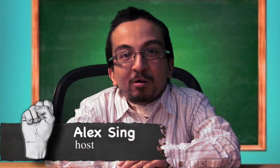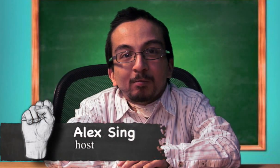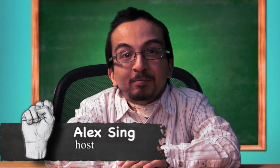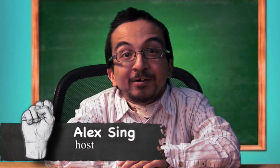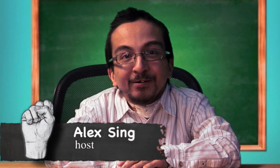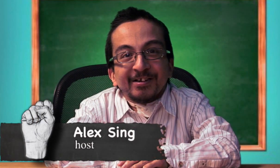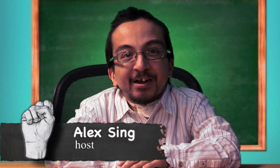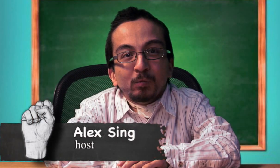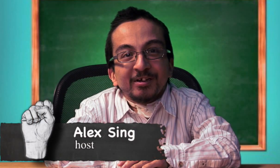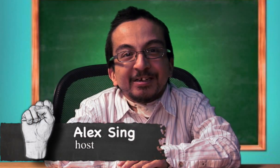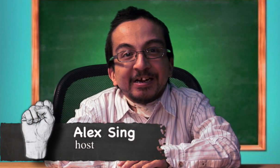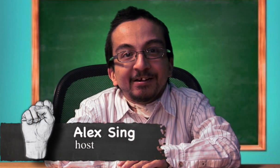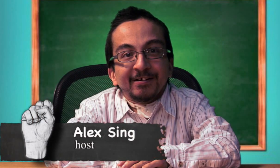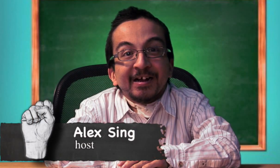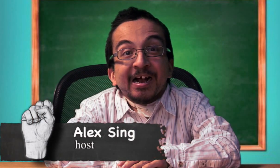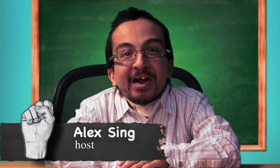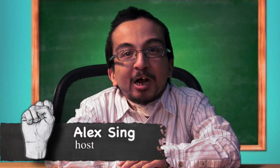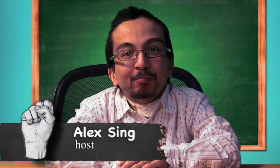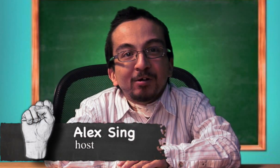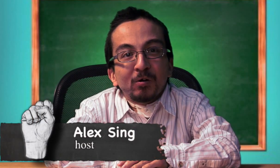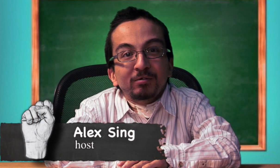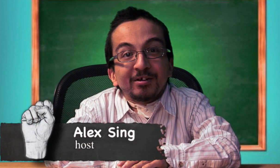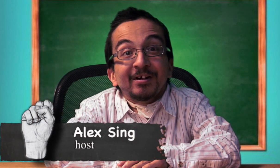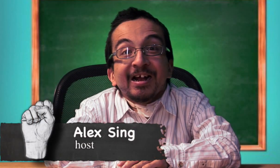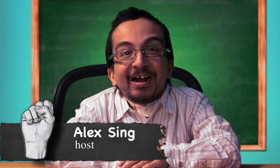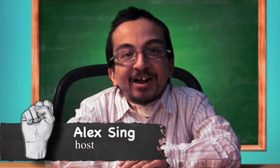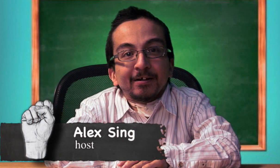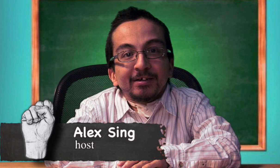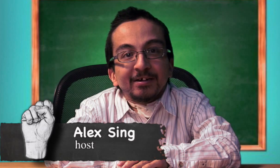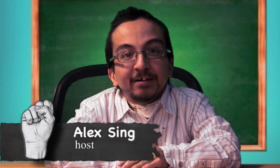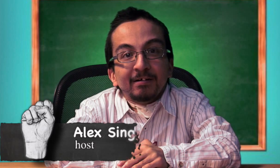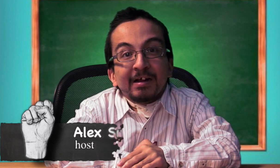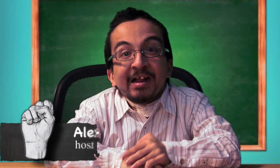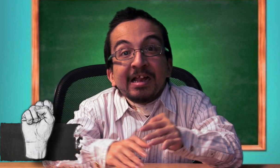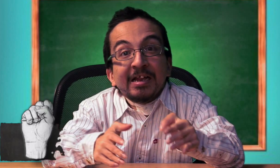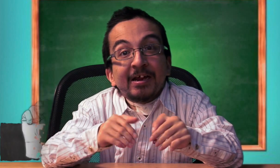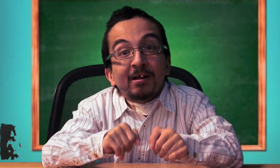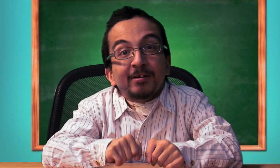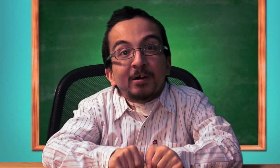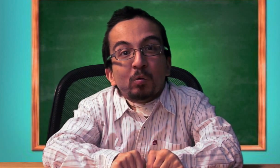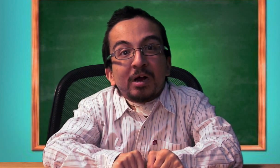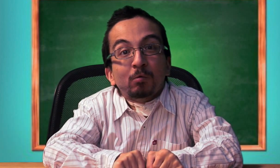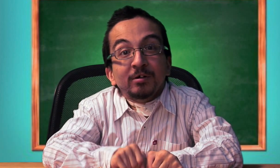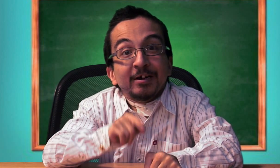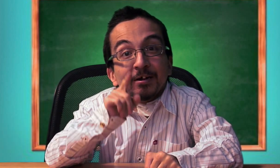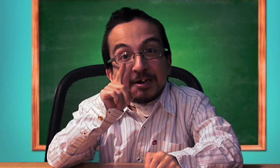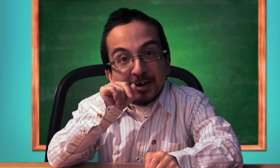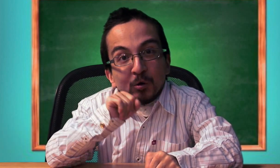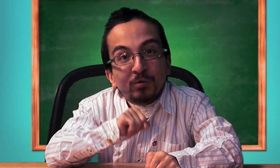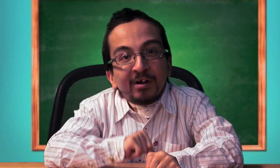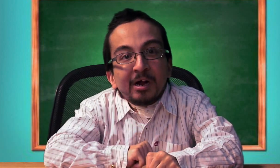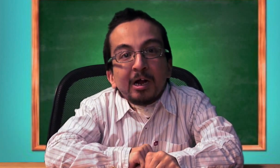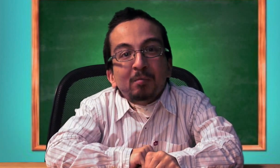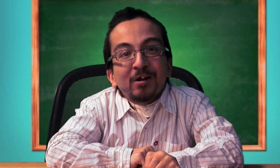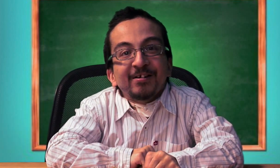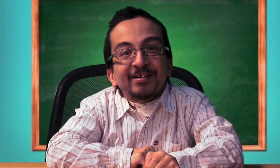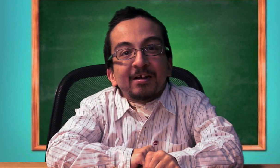Welcome to Sign with Sing. I'm your host, Alex Sing. And in a show where I will teach you American Sign